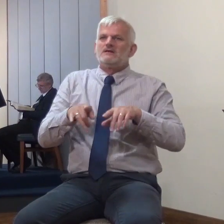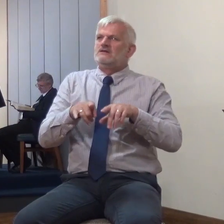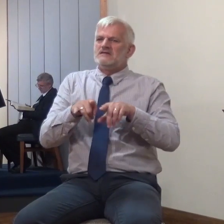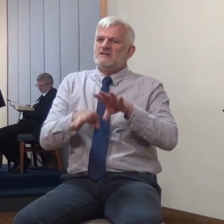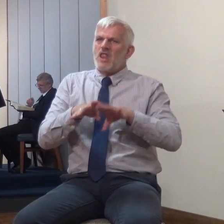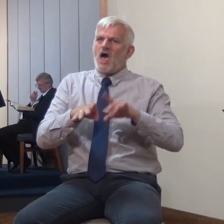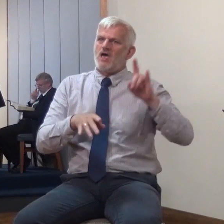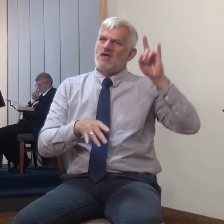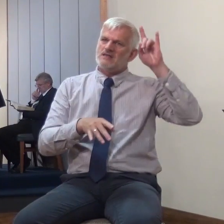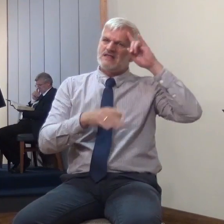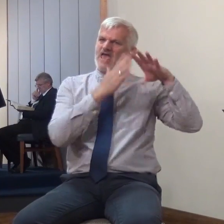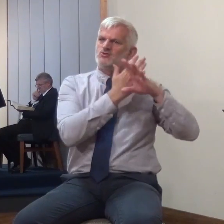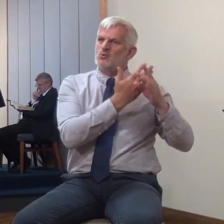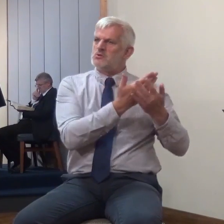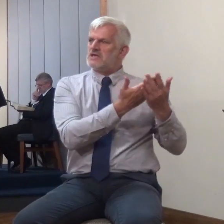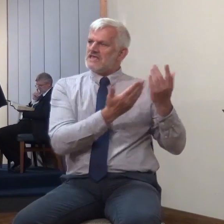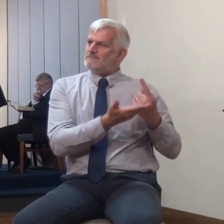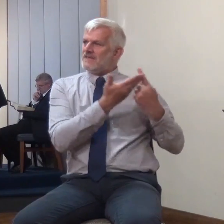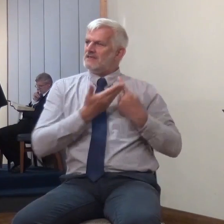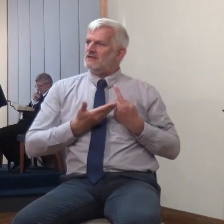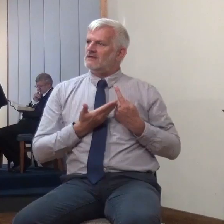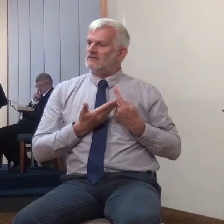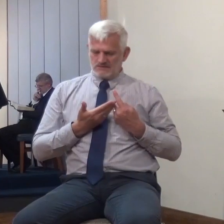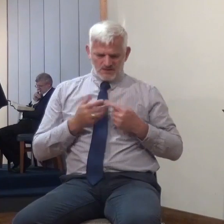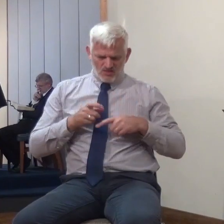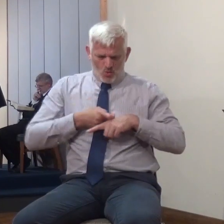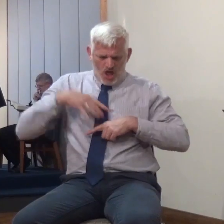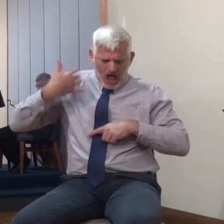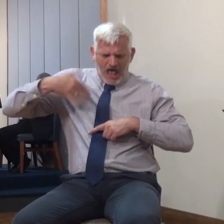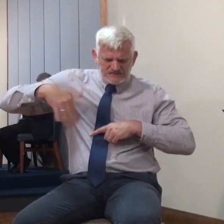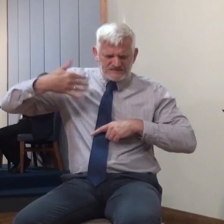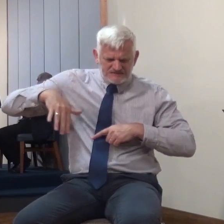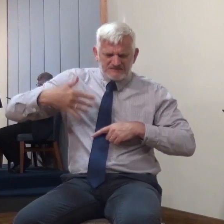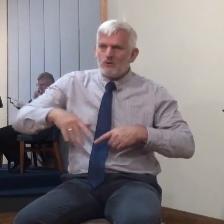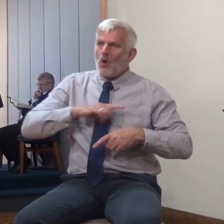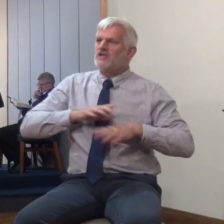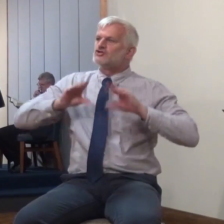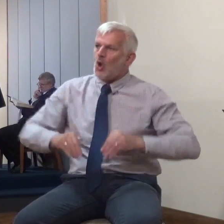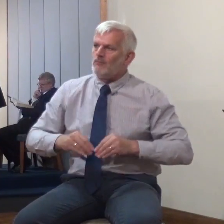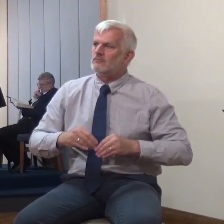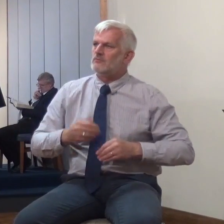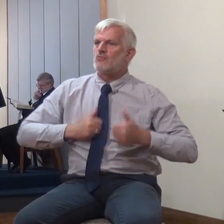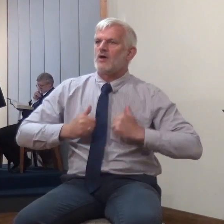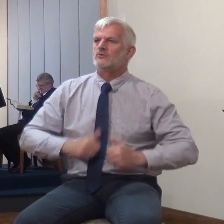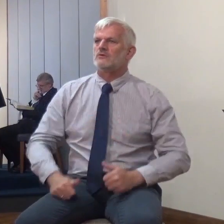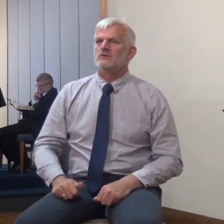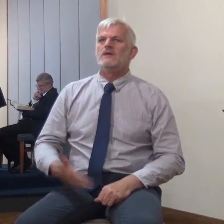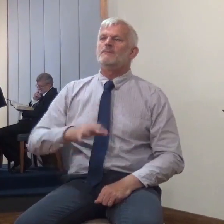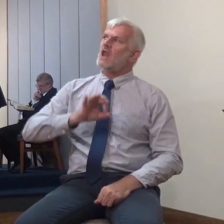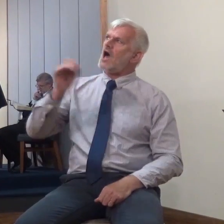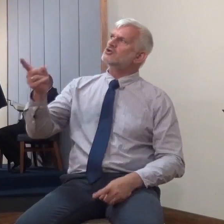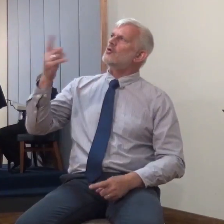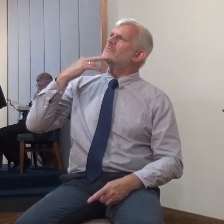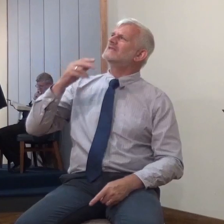measure. For this thing I besought the Lord thrice, that it might depart from me. And he